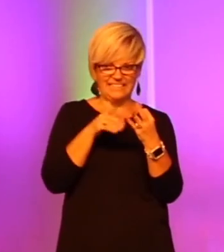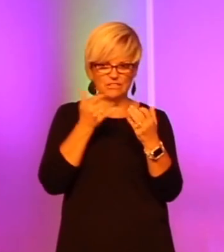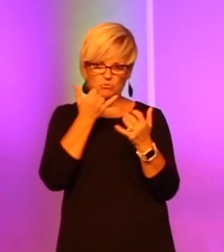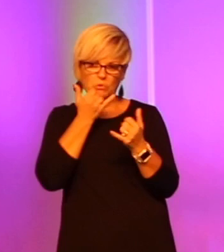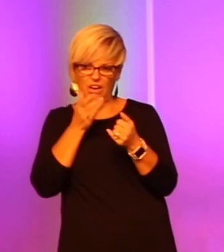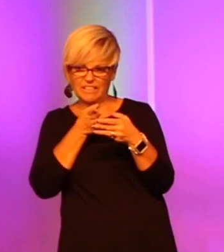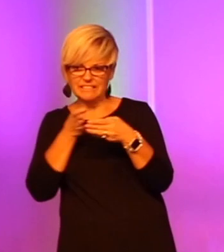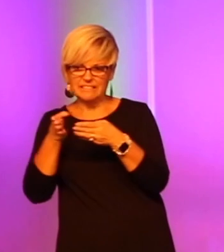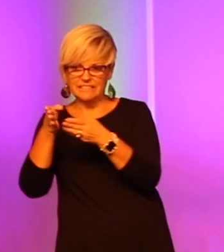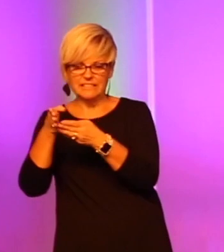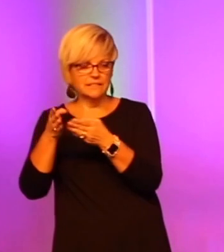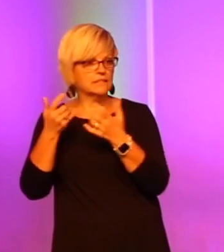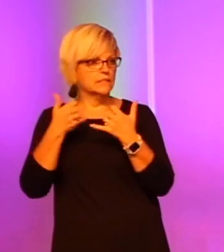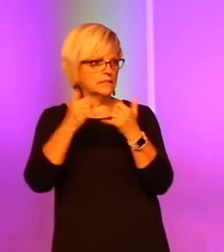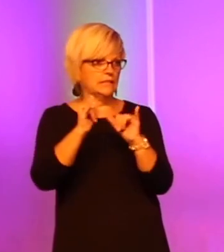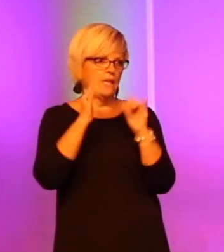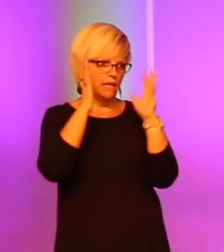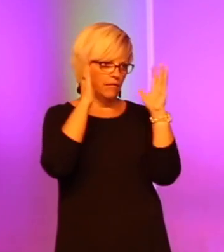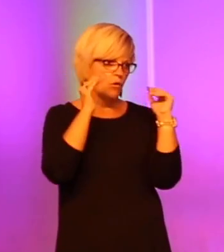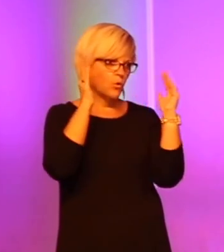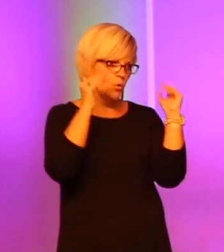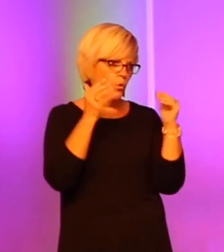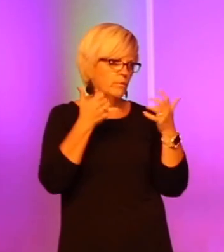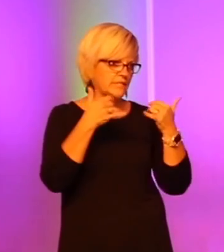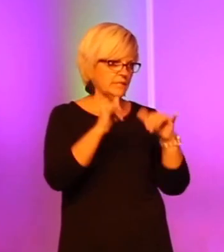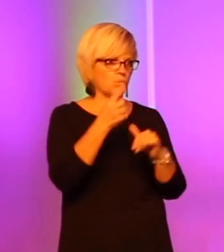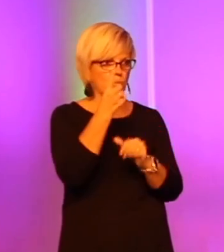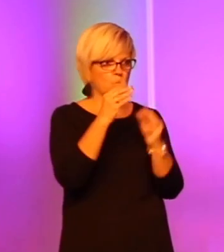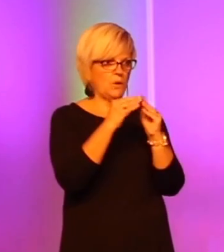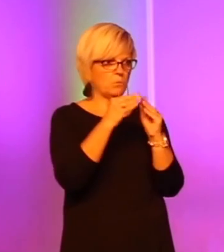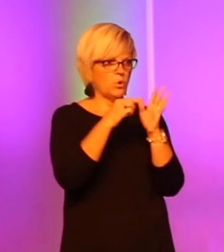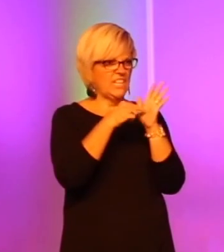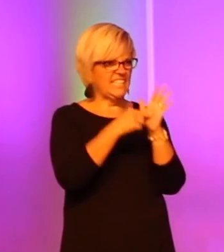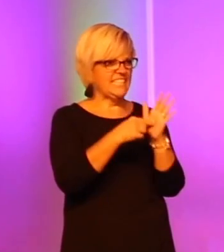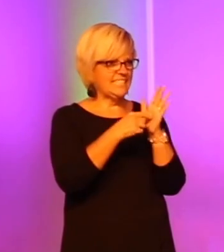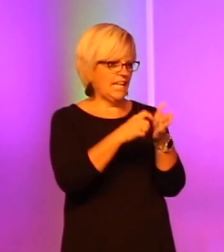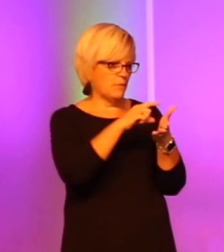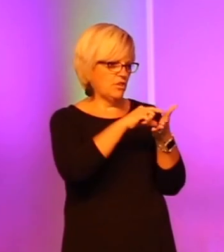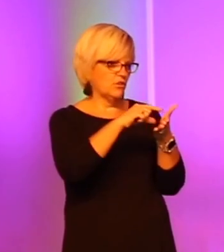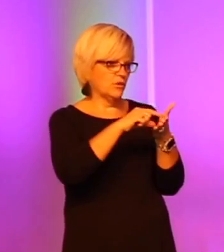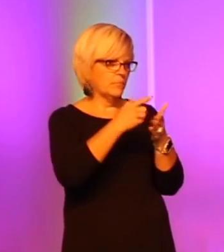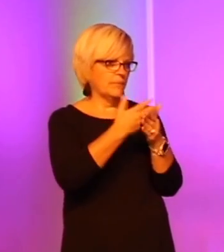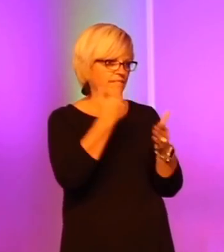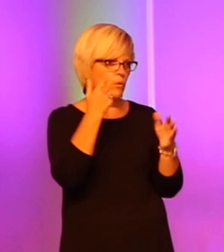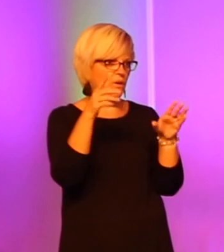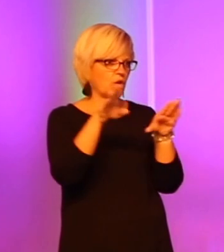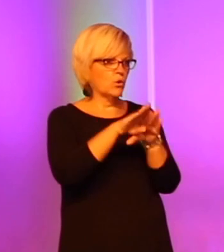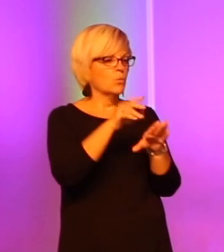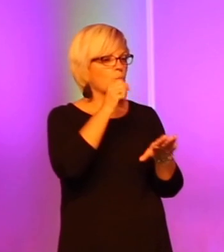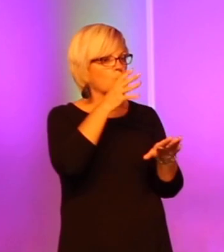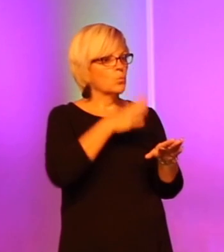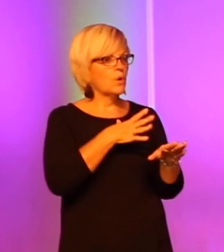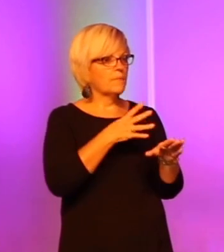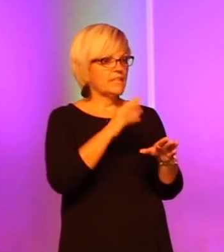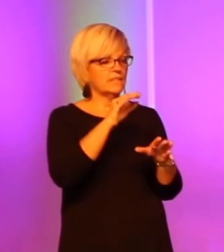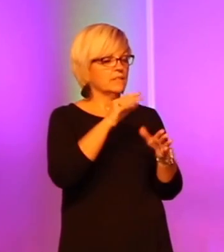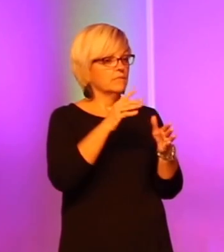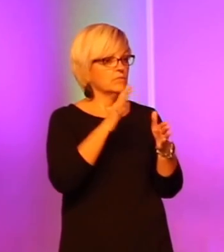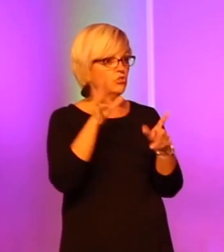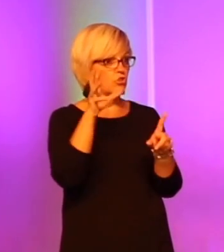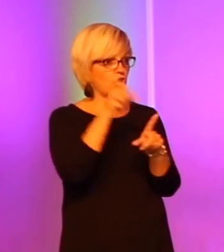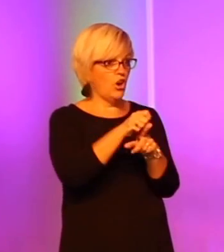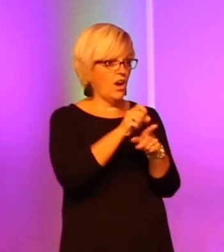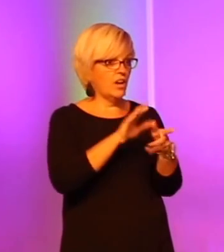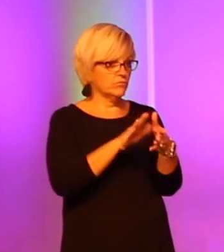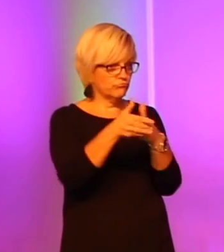path, there's still hope. One more example of scripture as we close. There's a story in John 7 of a woman who is caught in adultery. She's brought